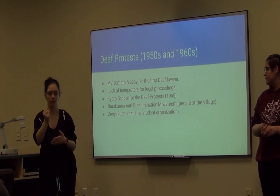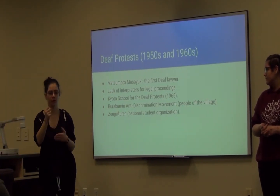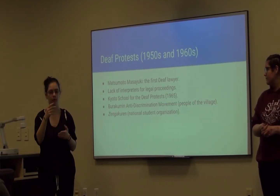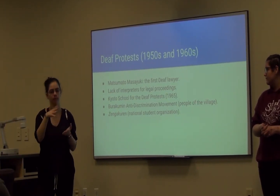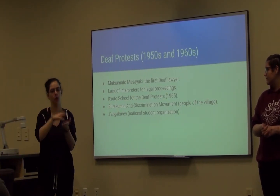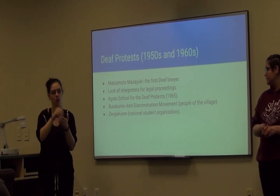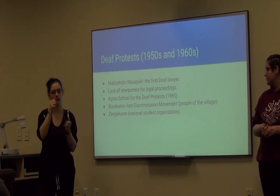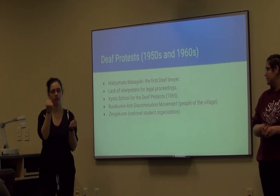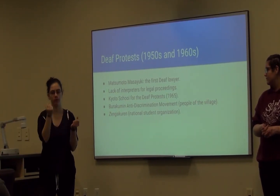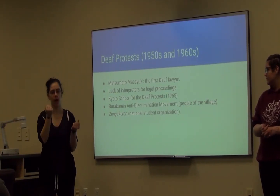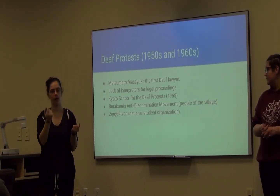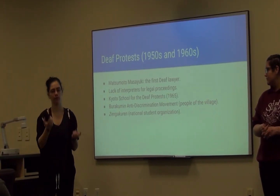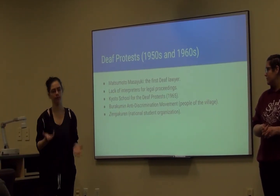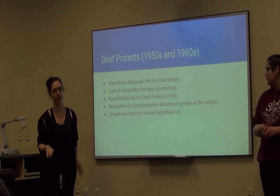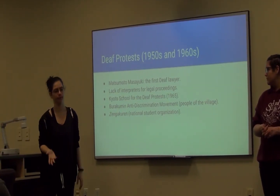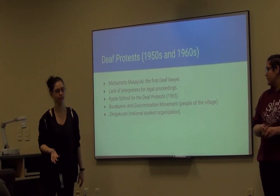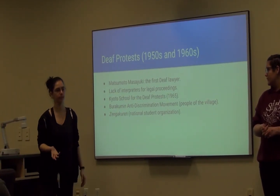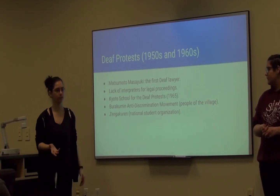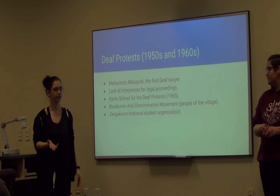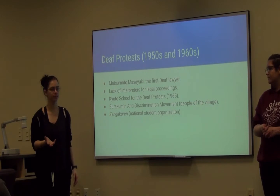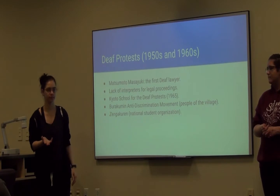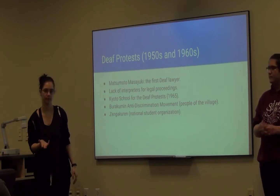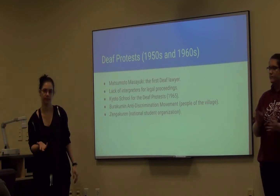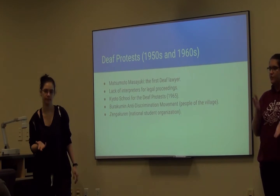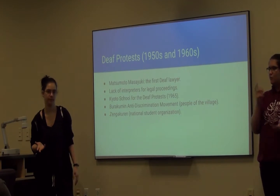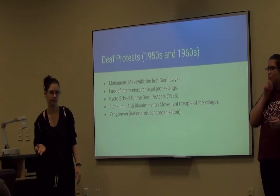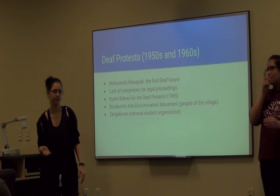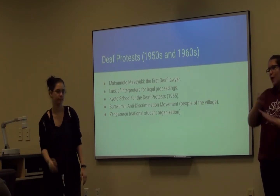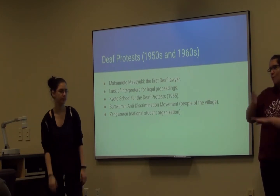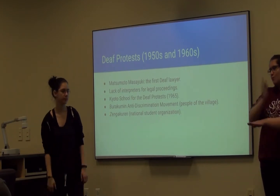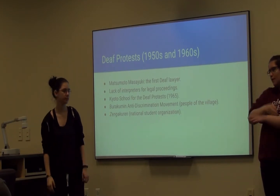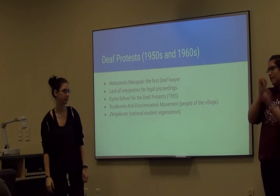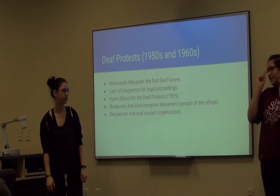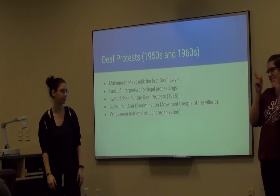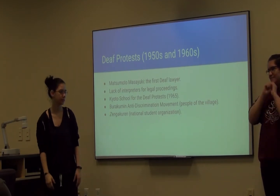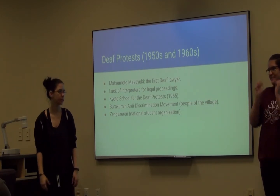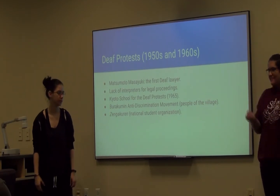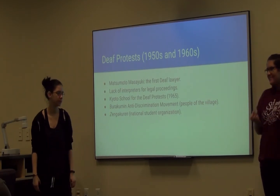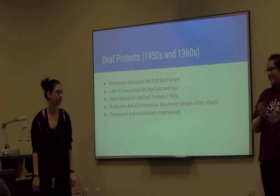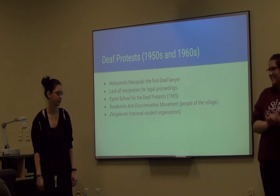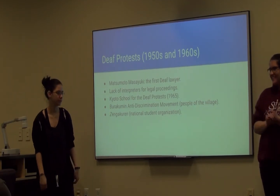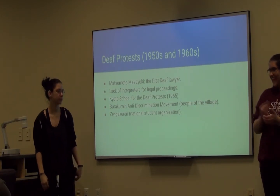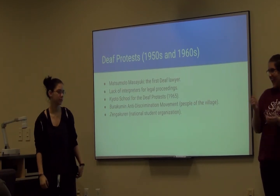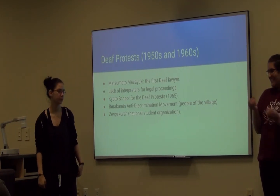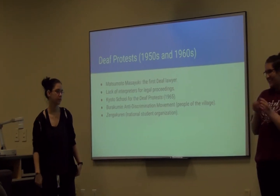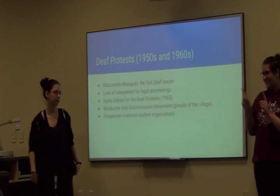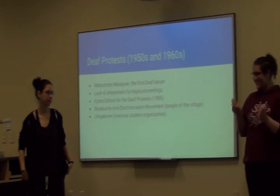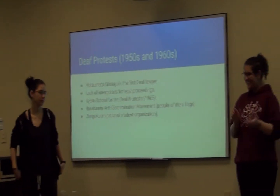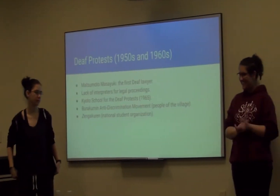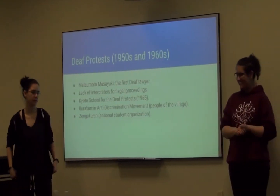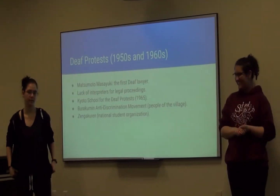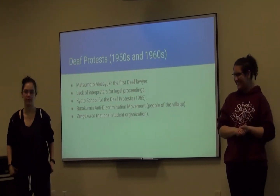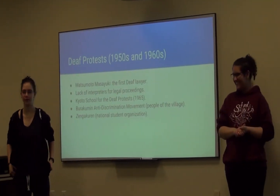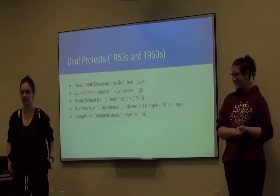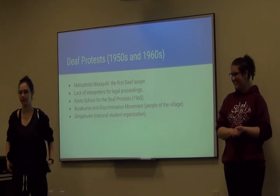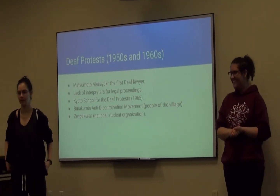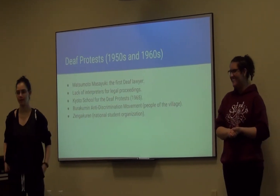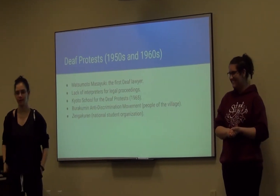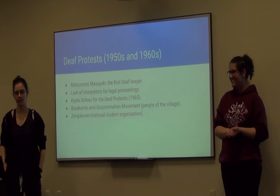a lot of kids started young with oralism and then later were able to learn sign language. So it really improved the education system a lot. Any other